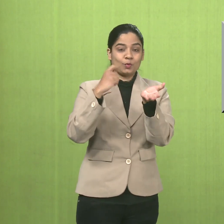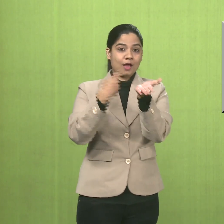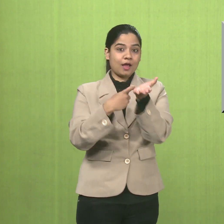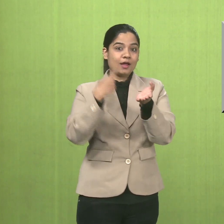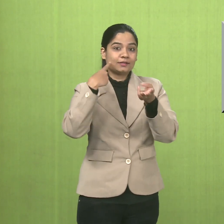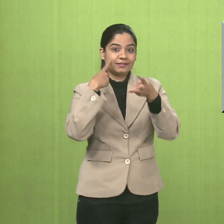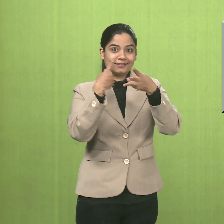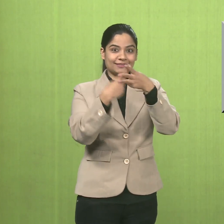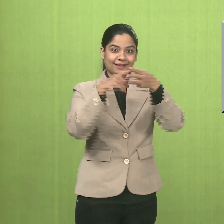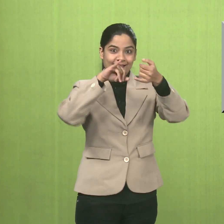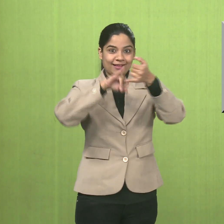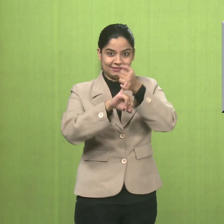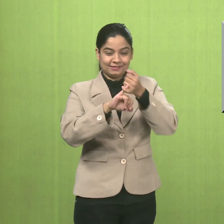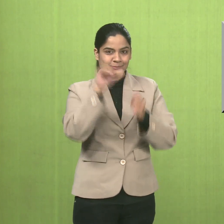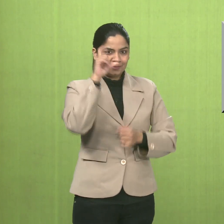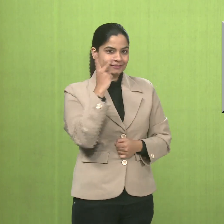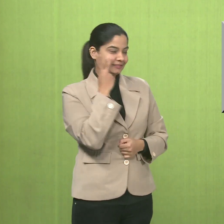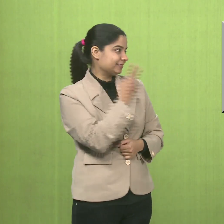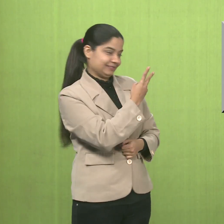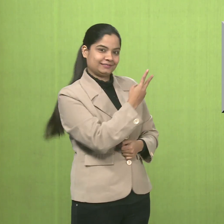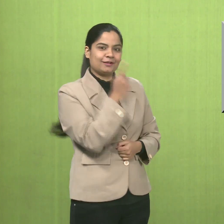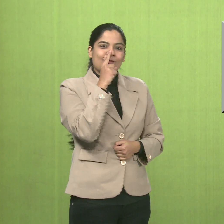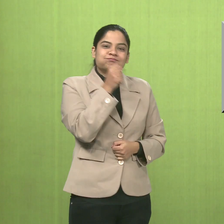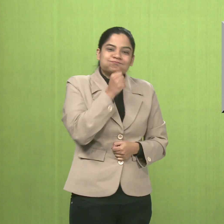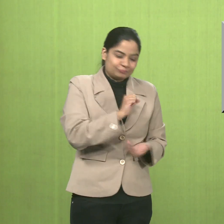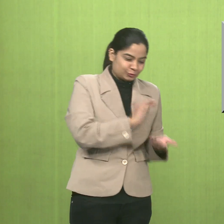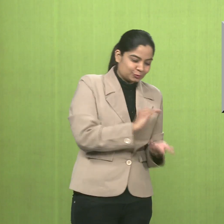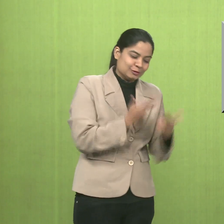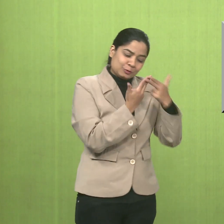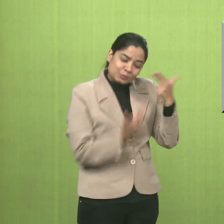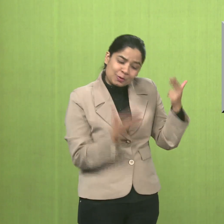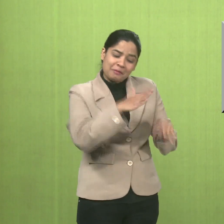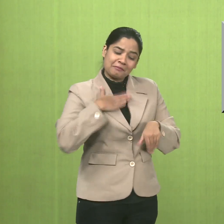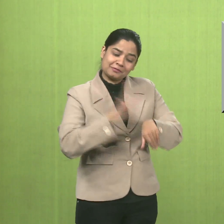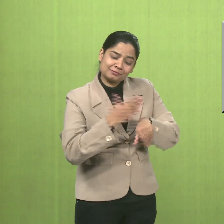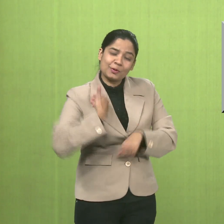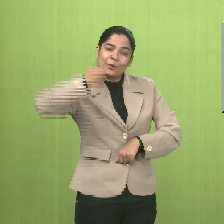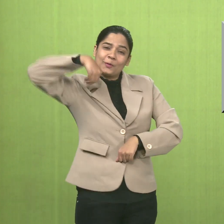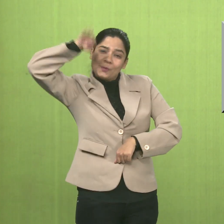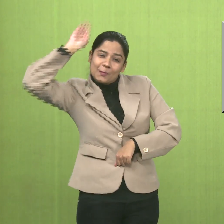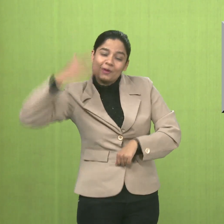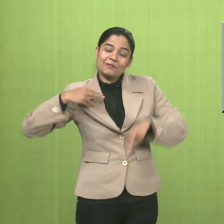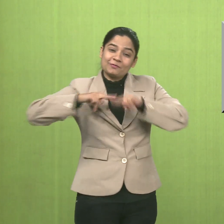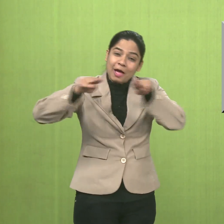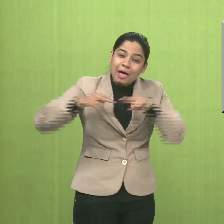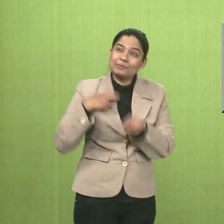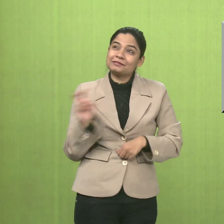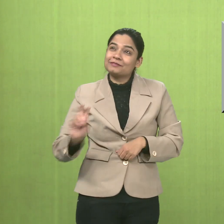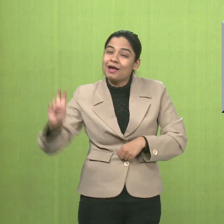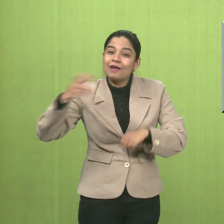Stories, a part in which people are telling about themselves. Like, for example, in